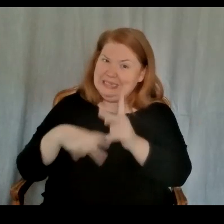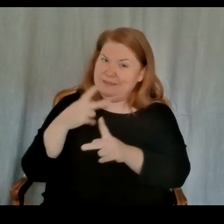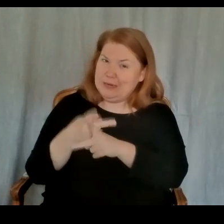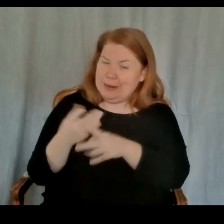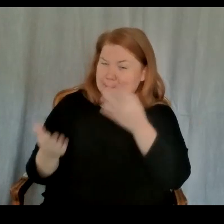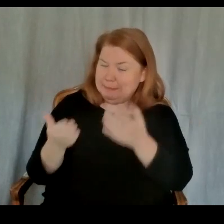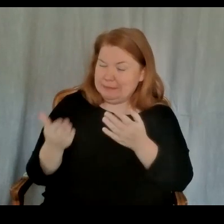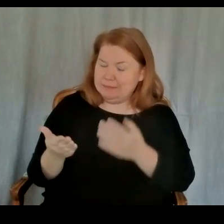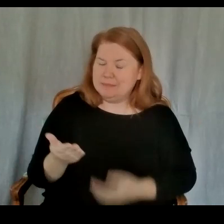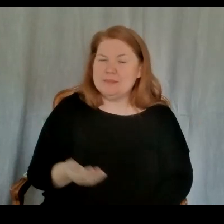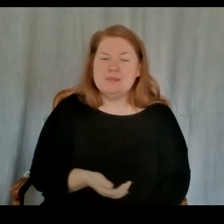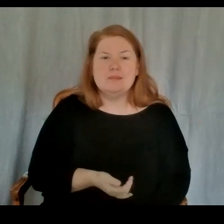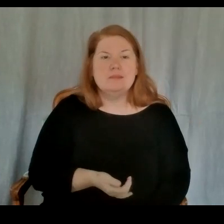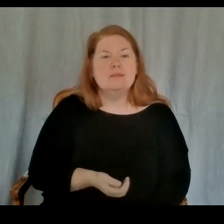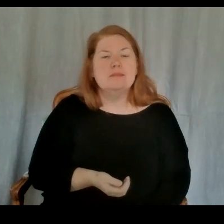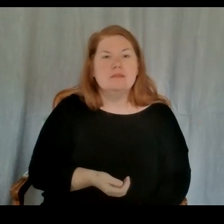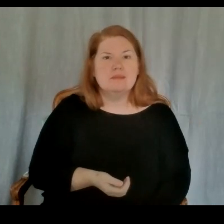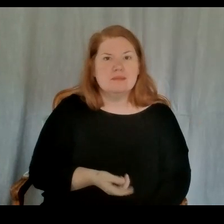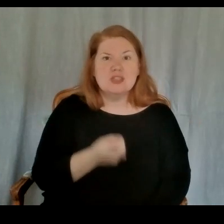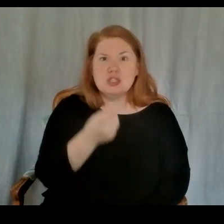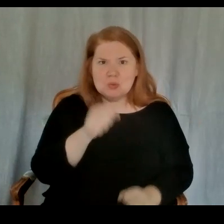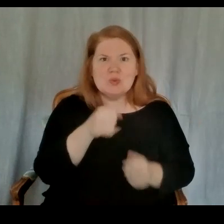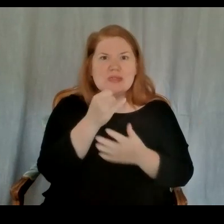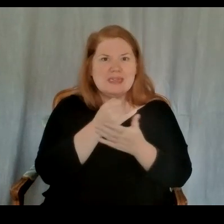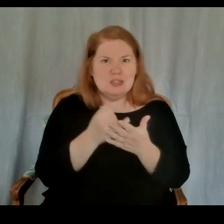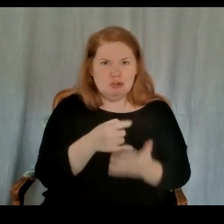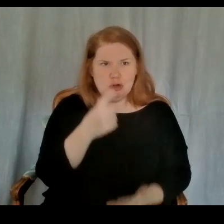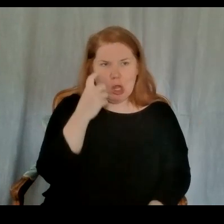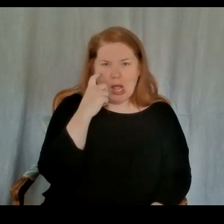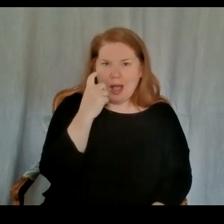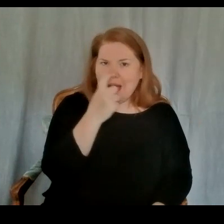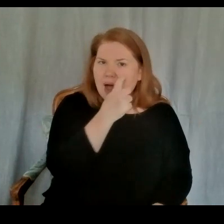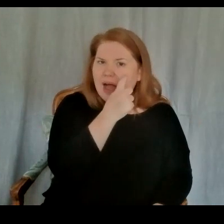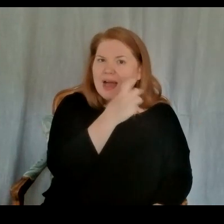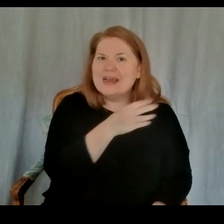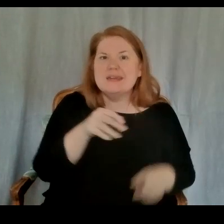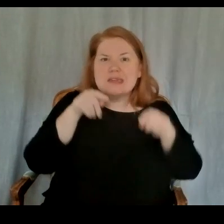eyes. And then I need to draw my antennae.